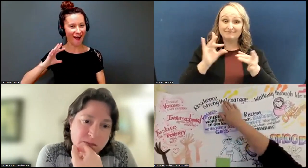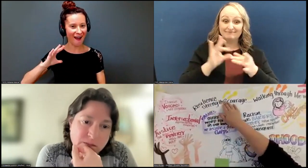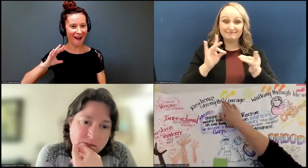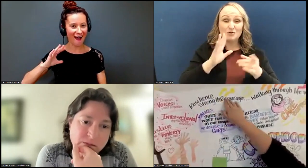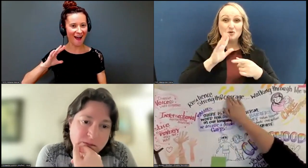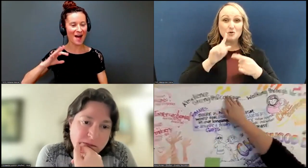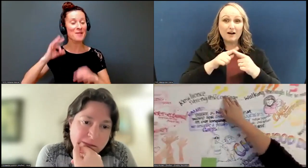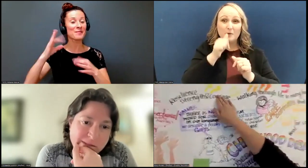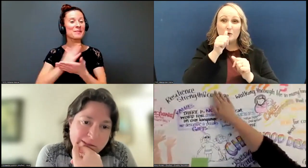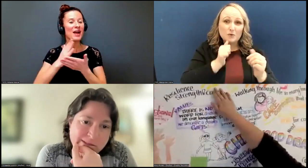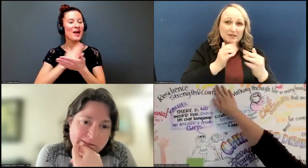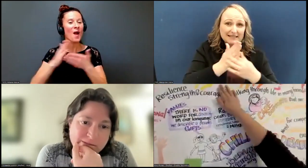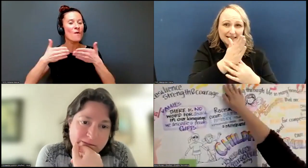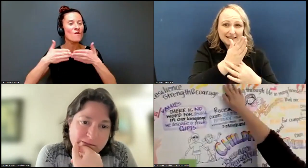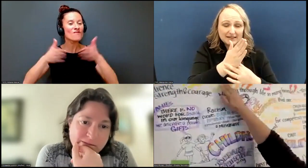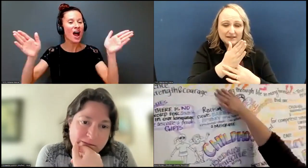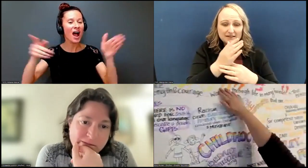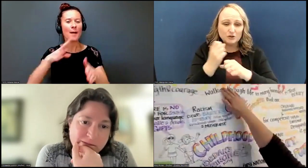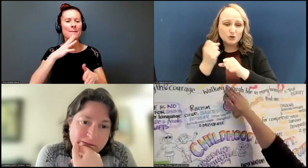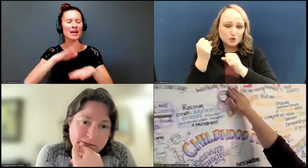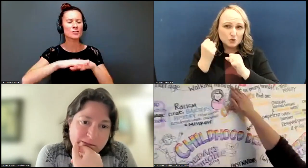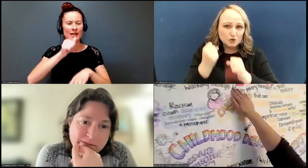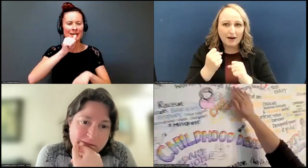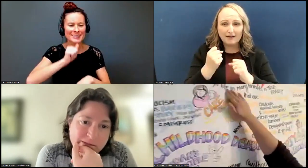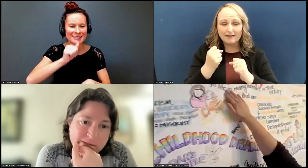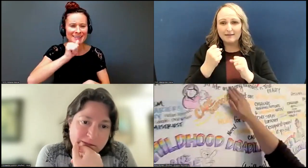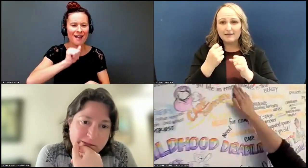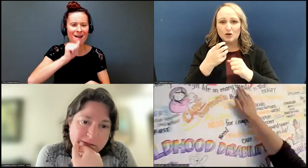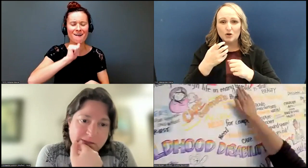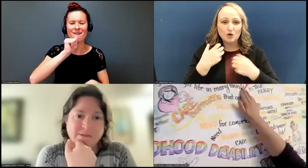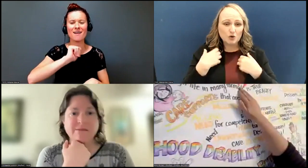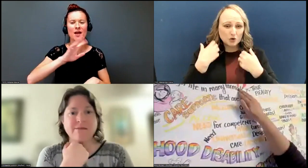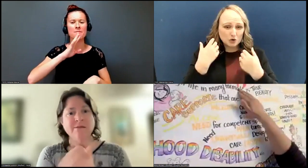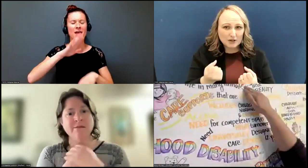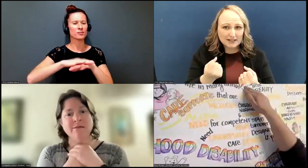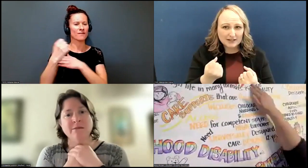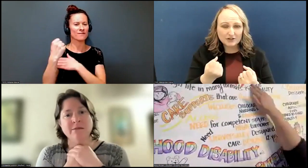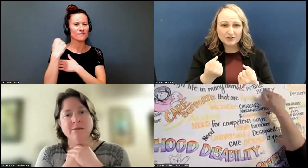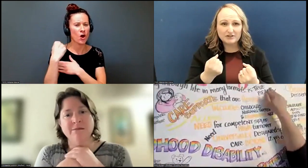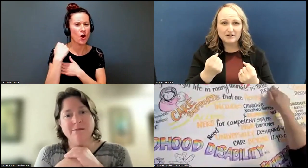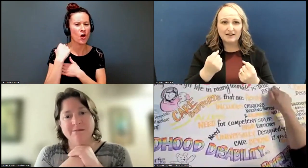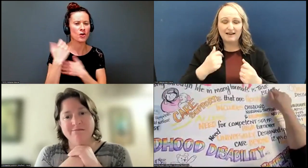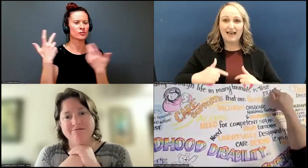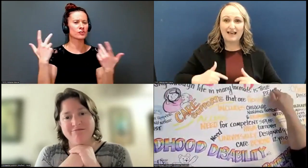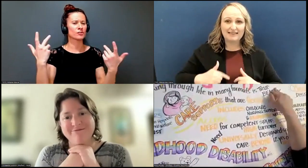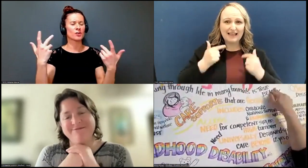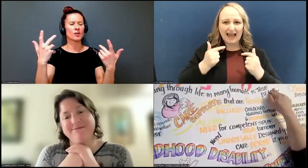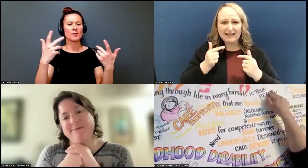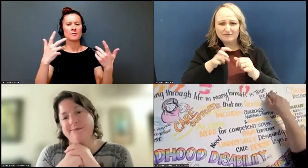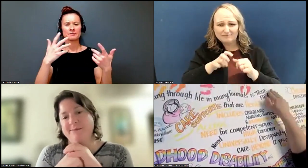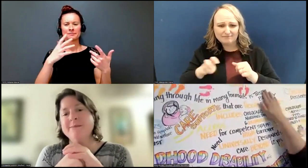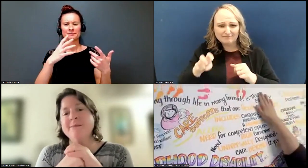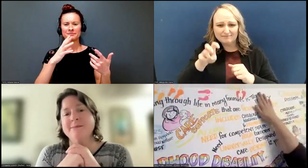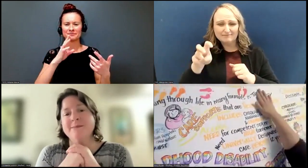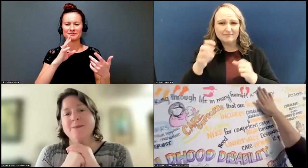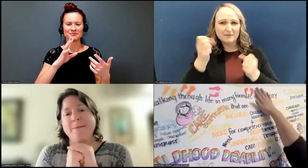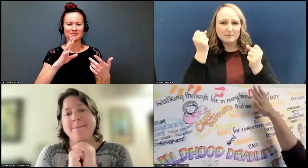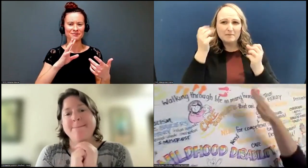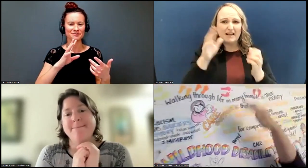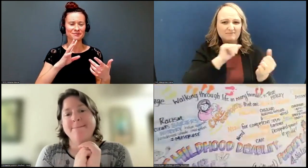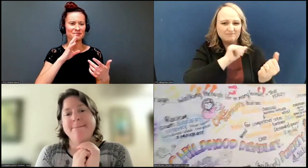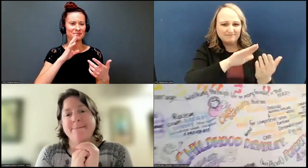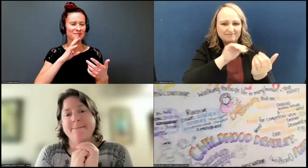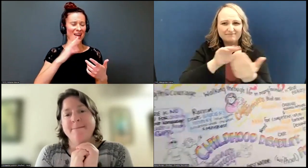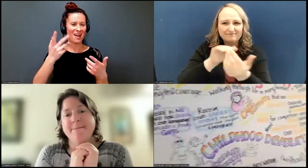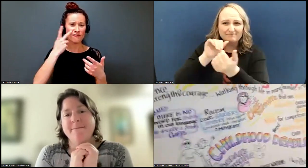resilience, strength, and courage, and these footsteps walking through life in many formats is true beauty. And that was just some of the wisdom of